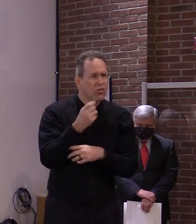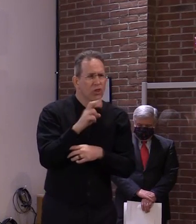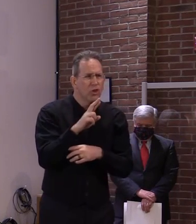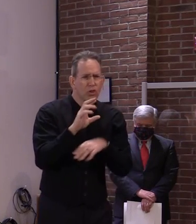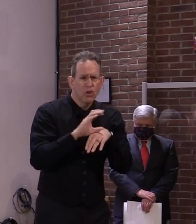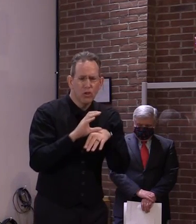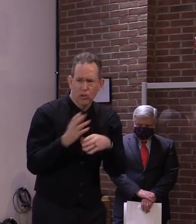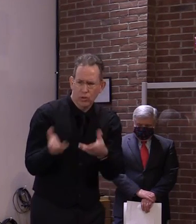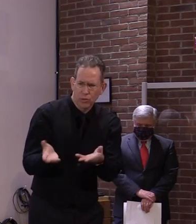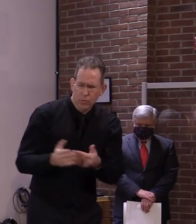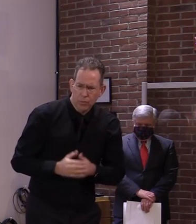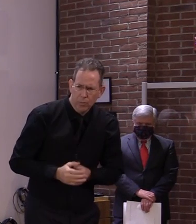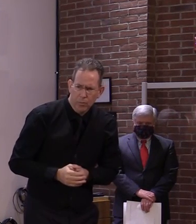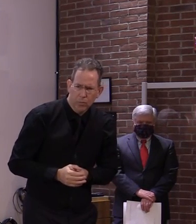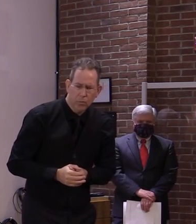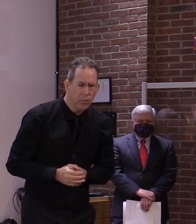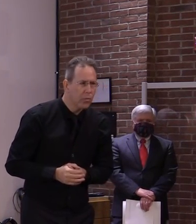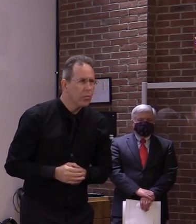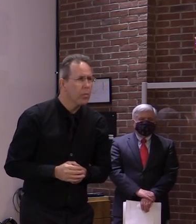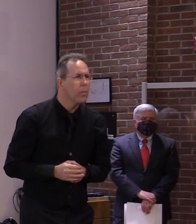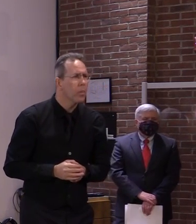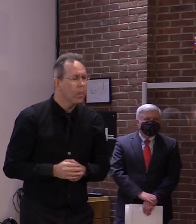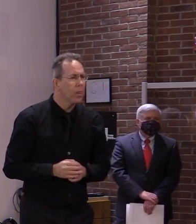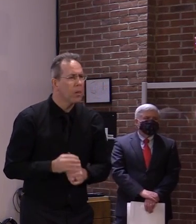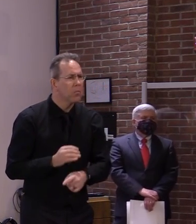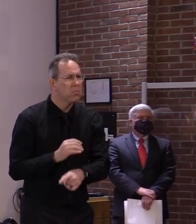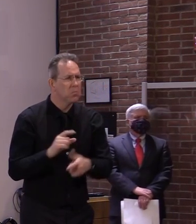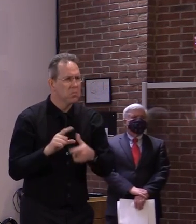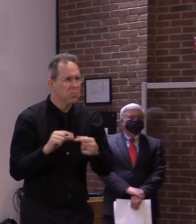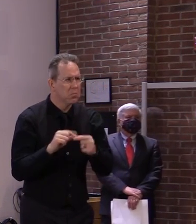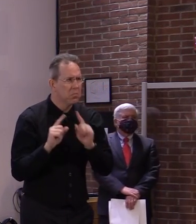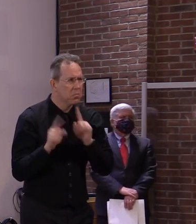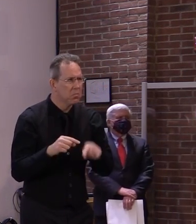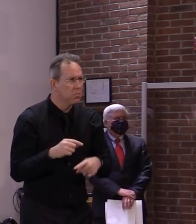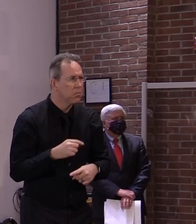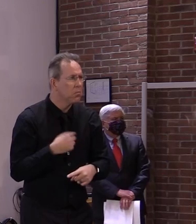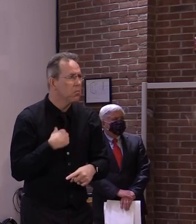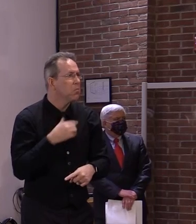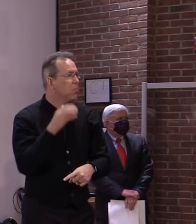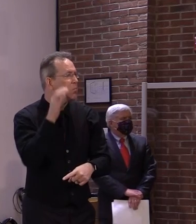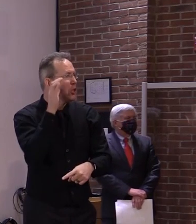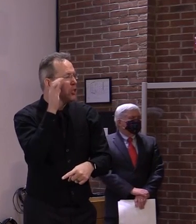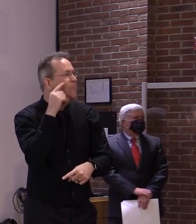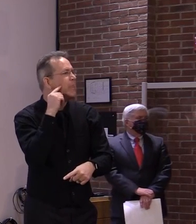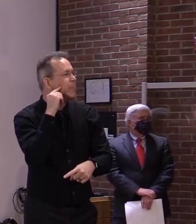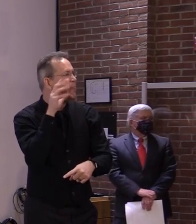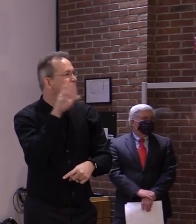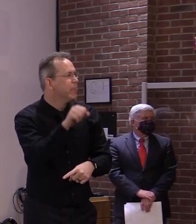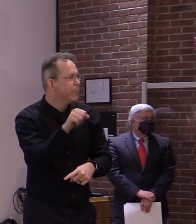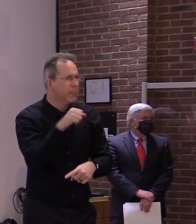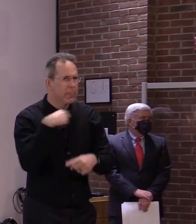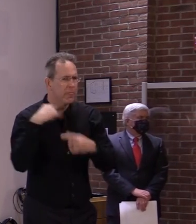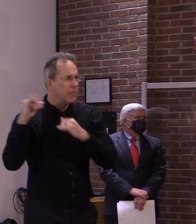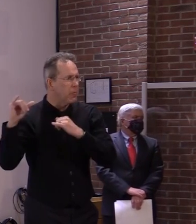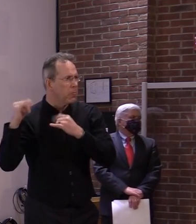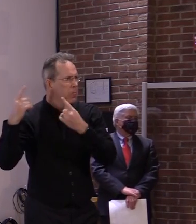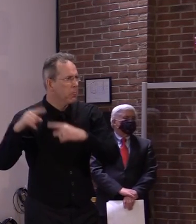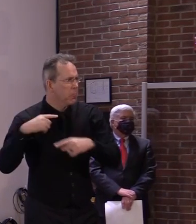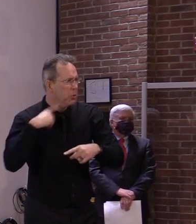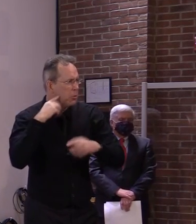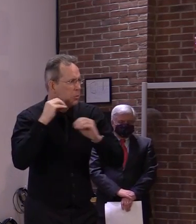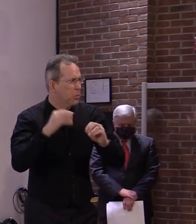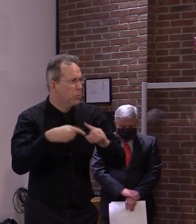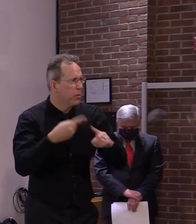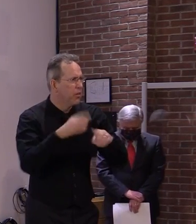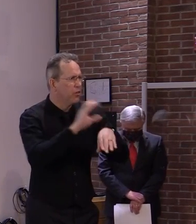I am on, but I have not heard anything about that either. I would encourage folks to either to report to